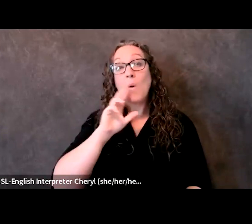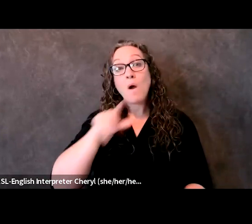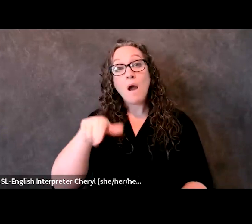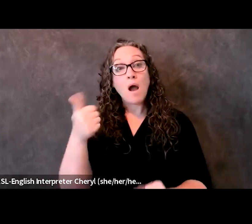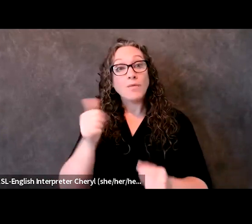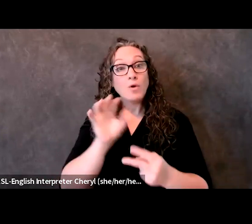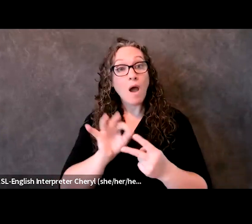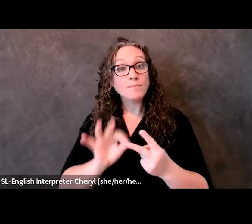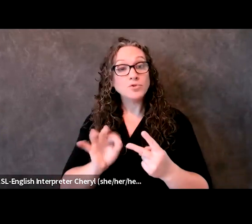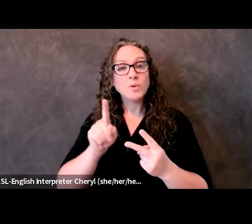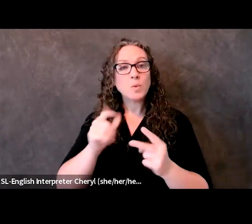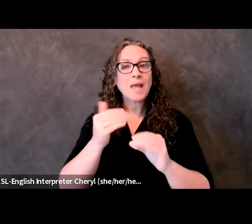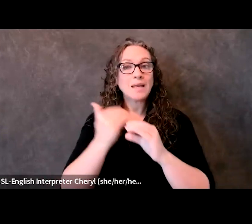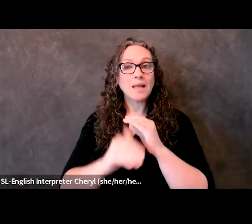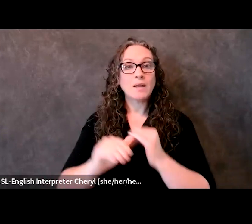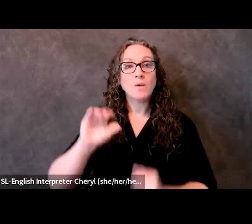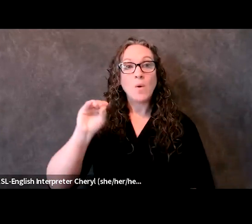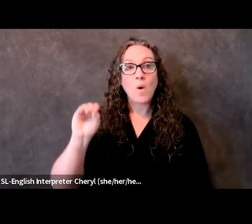email them to